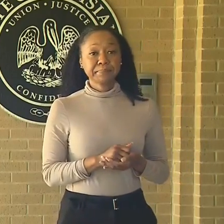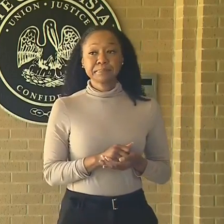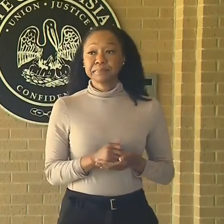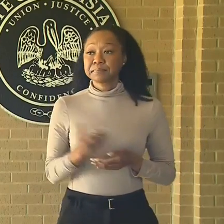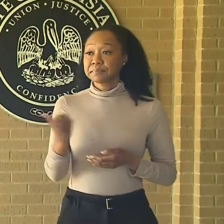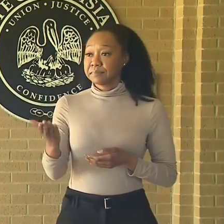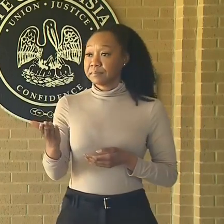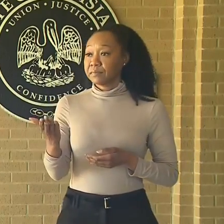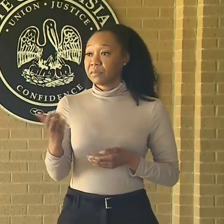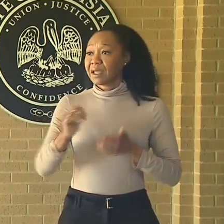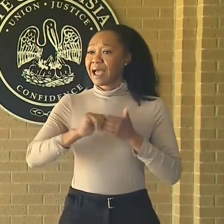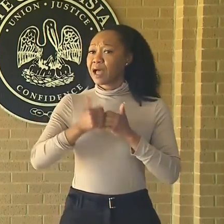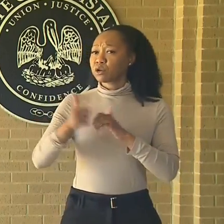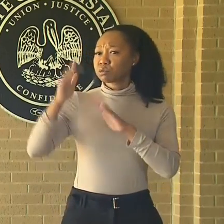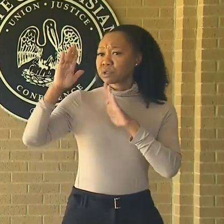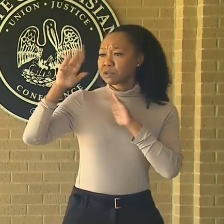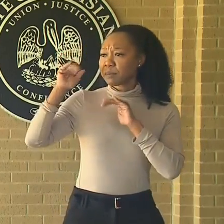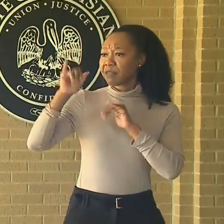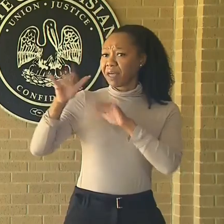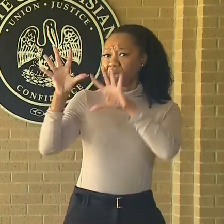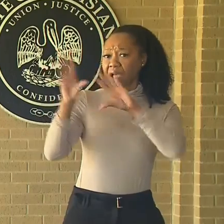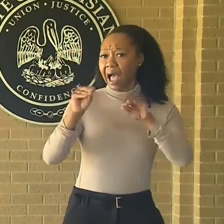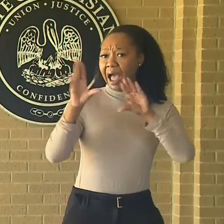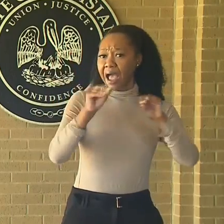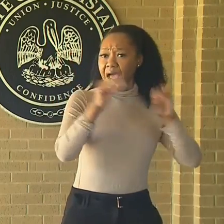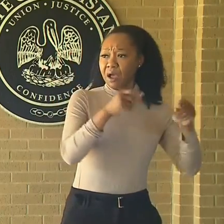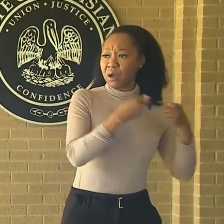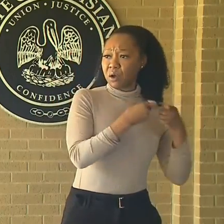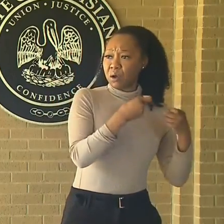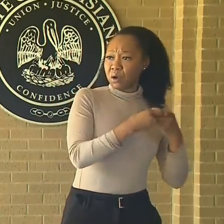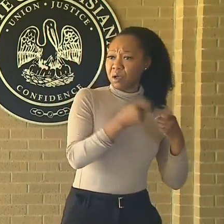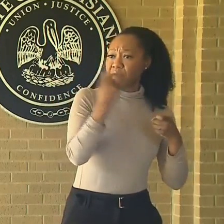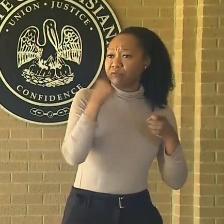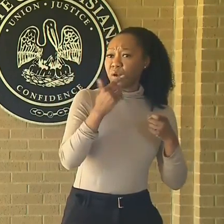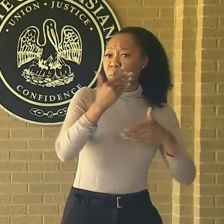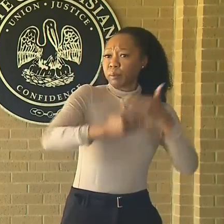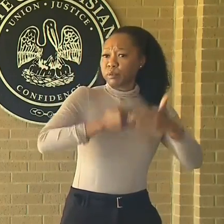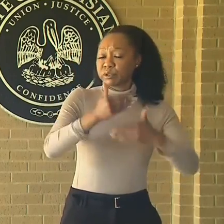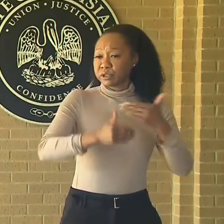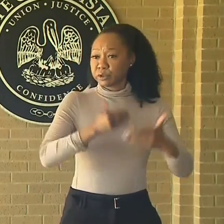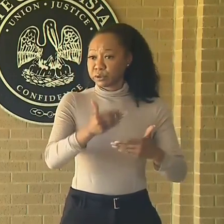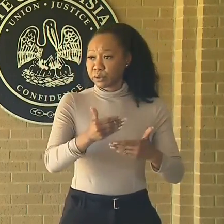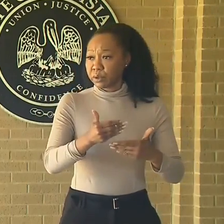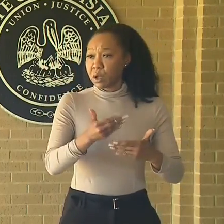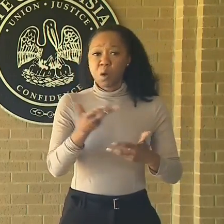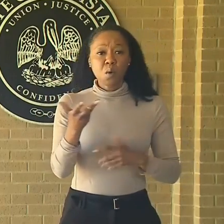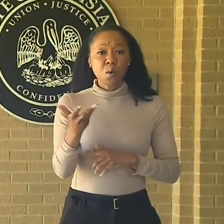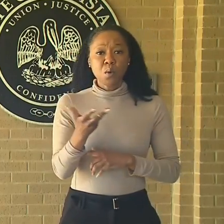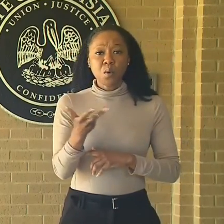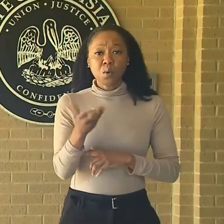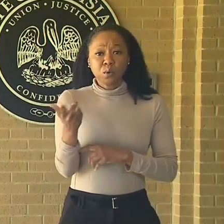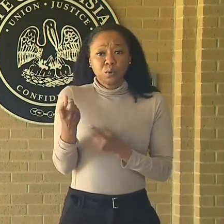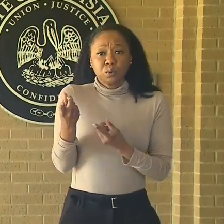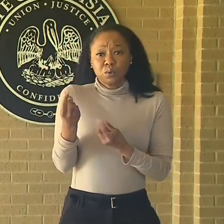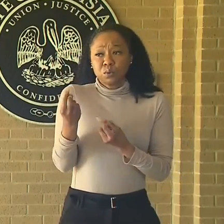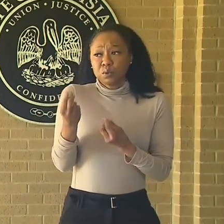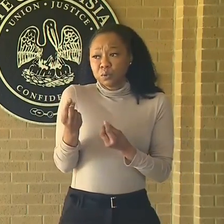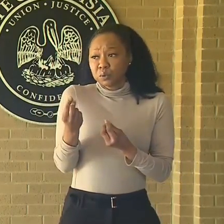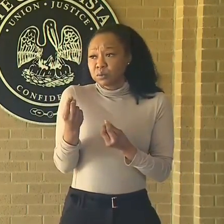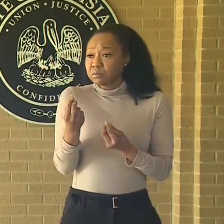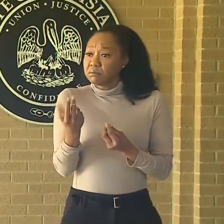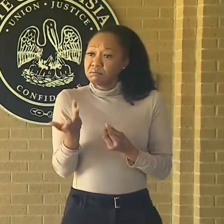Hey, Governor. So, how do you expect these outages to affect election procedures? Yeah. And what are you guys going to do in place to